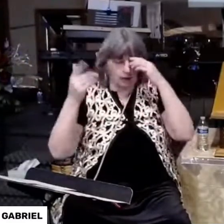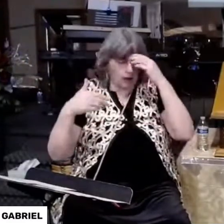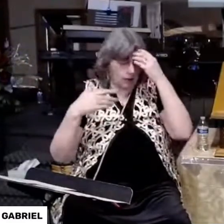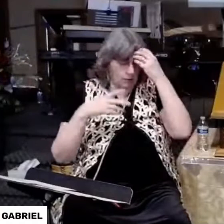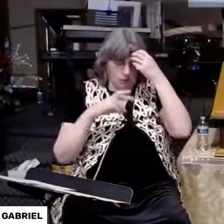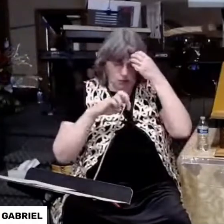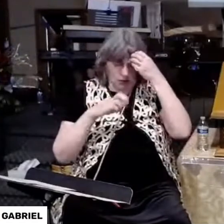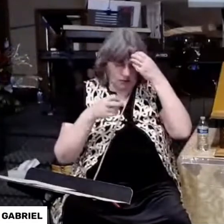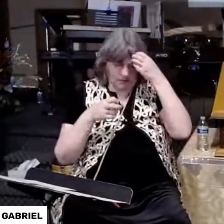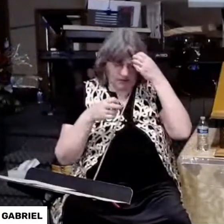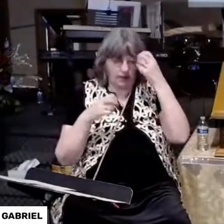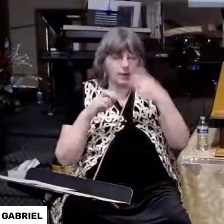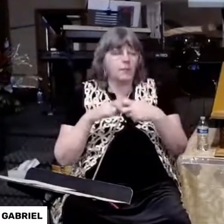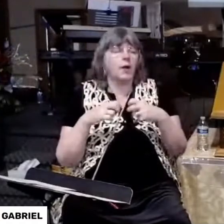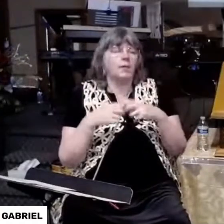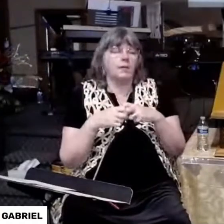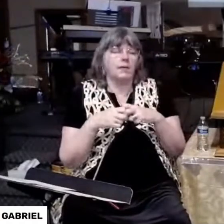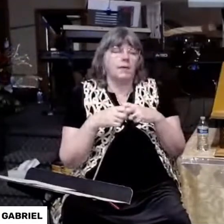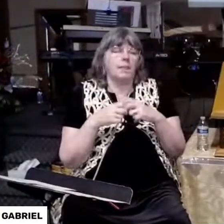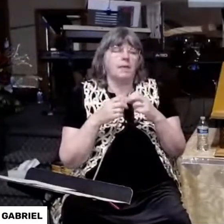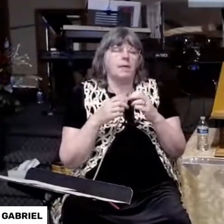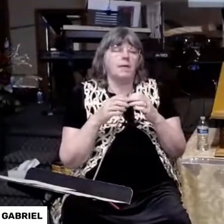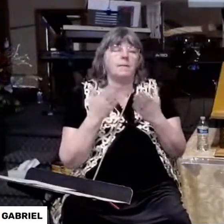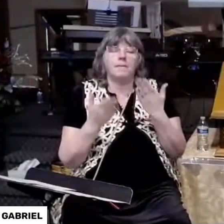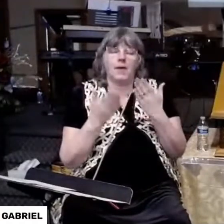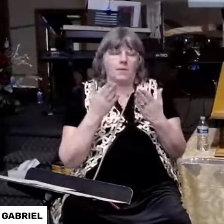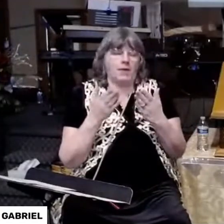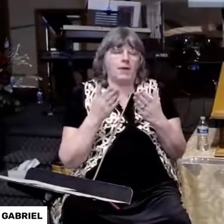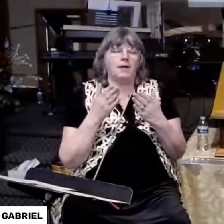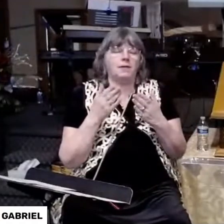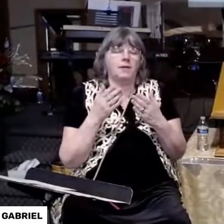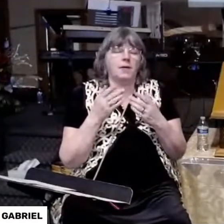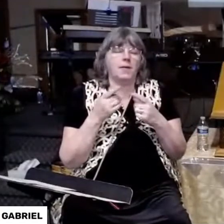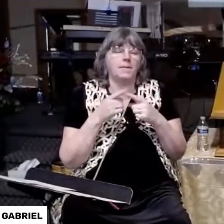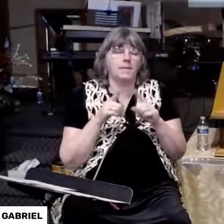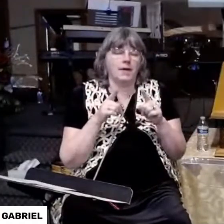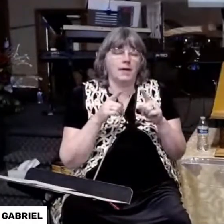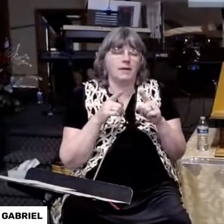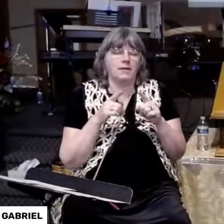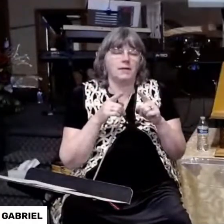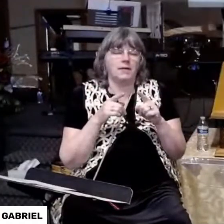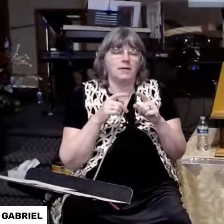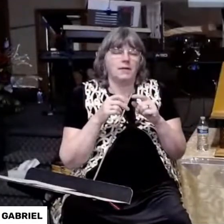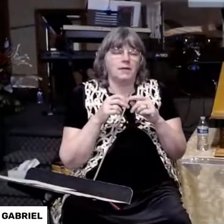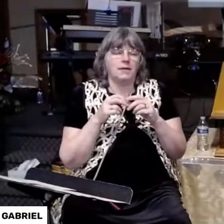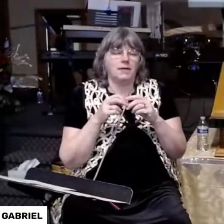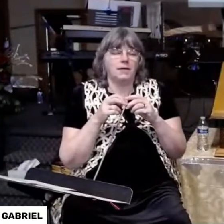birthing pangs. And maybe it is.